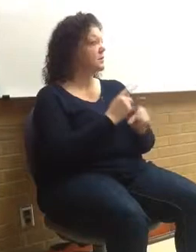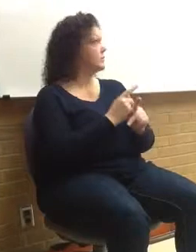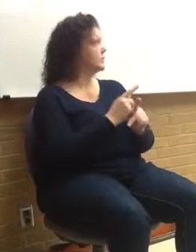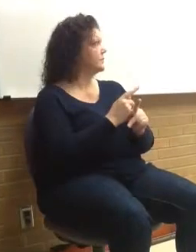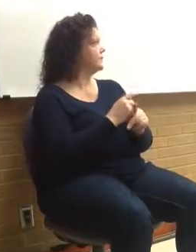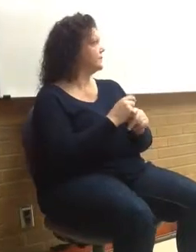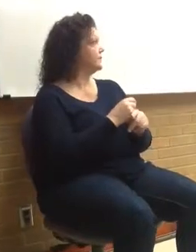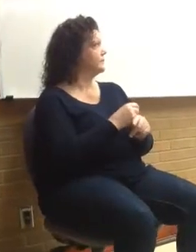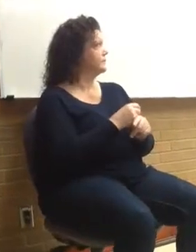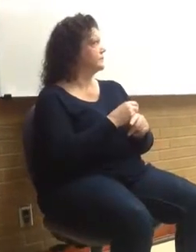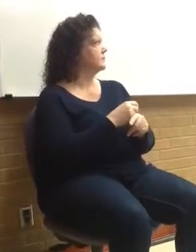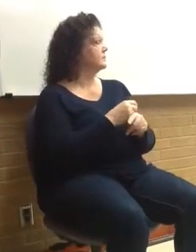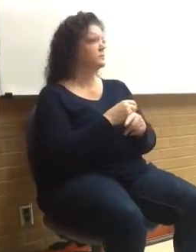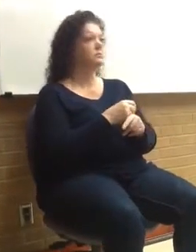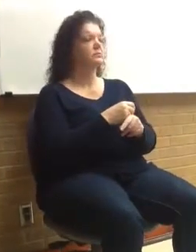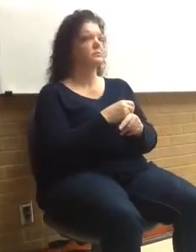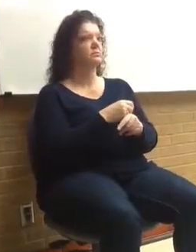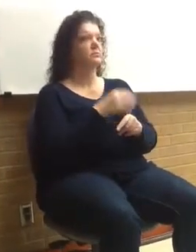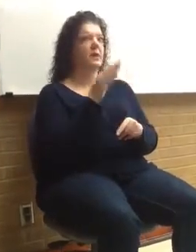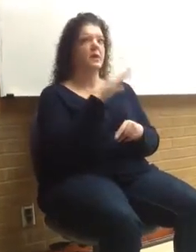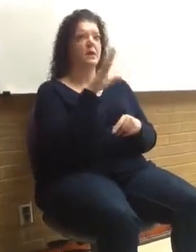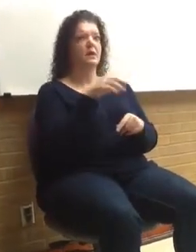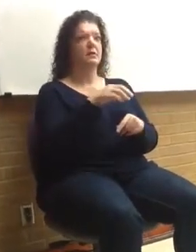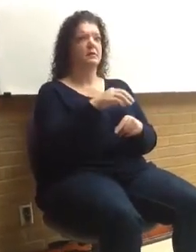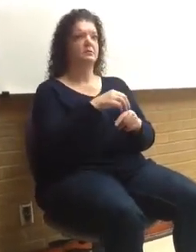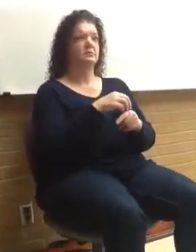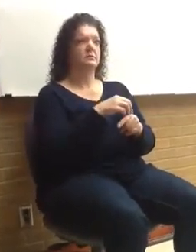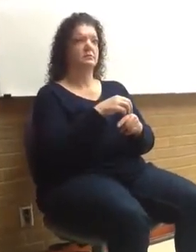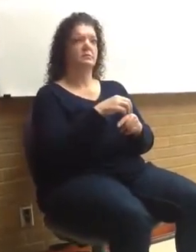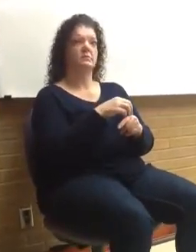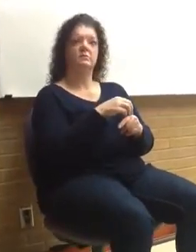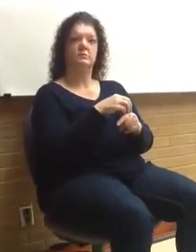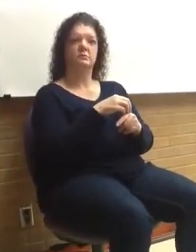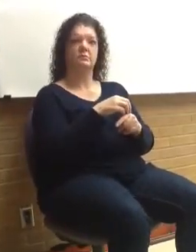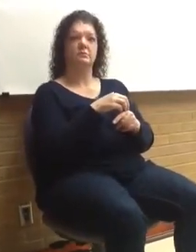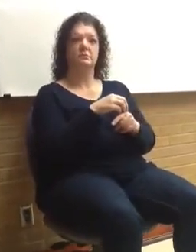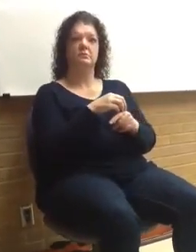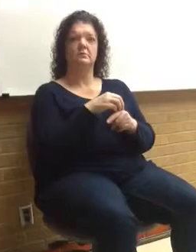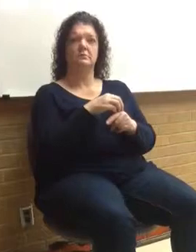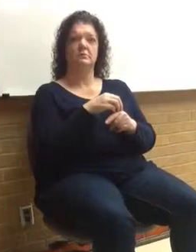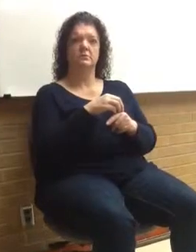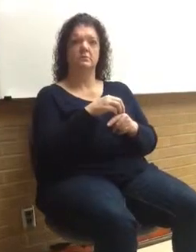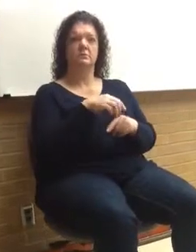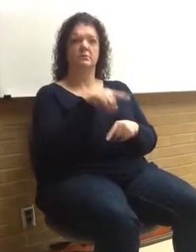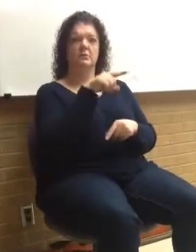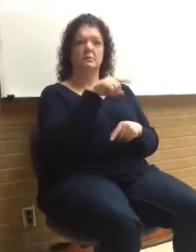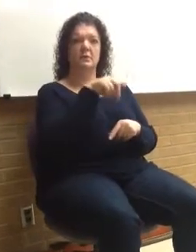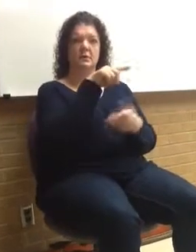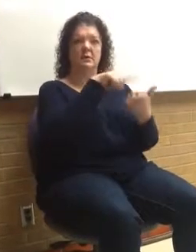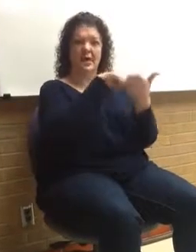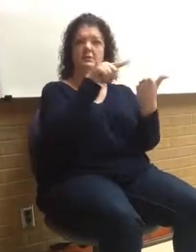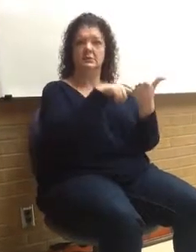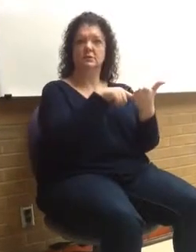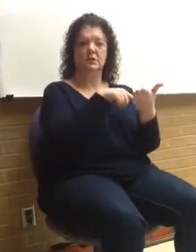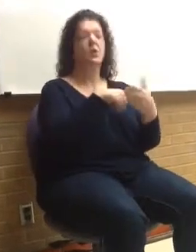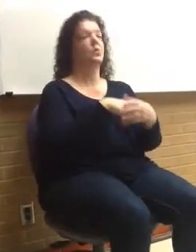here. Why not? Because the negative 5x belong to all of them. So you never go -5 into that, scratch it, and